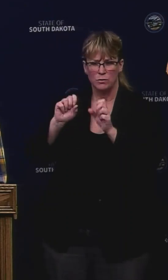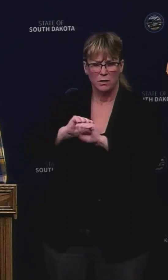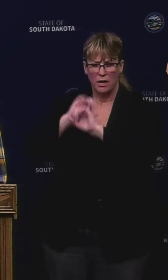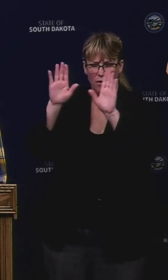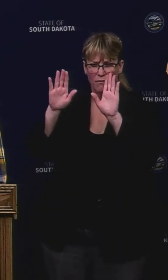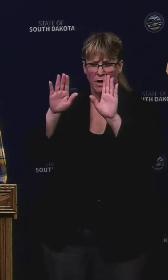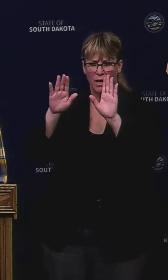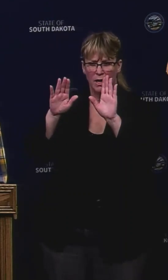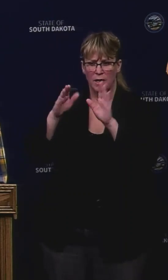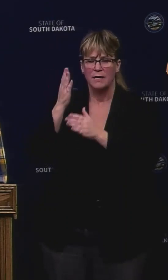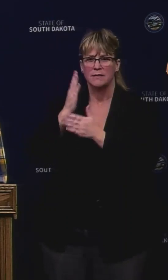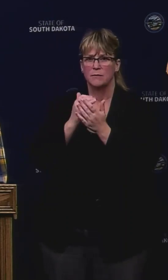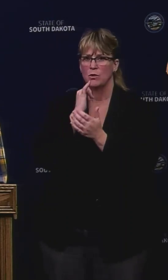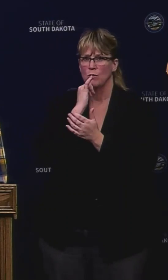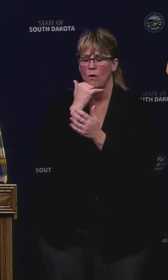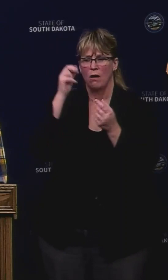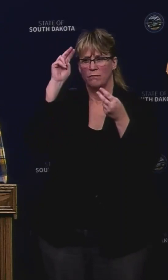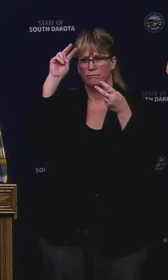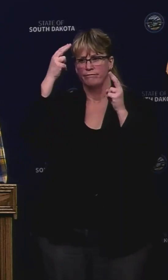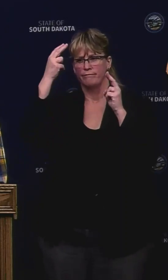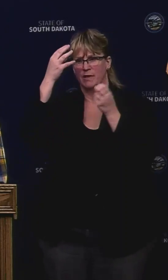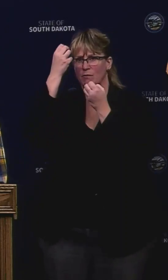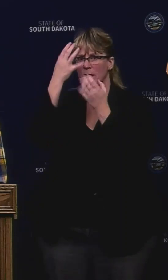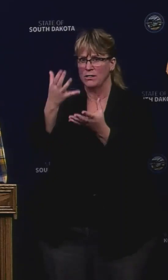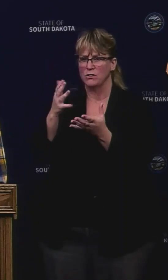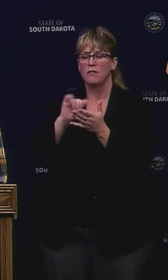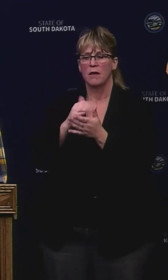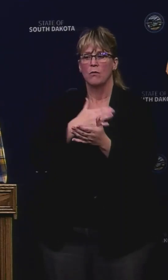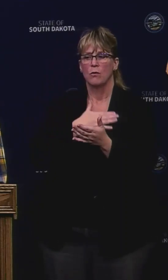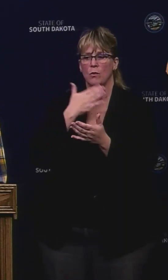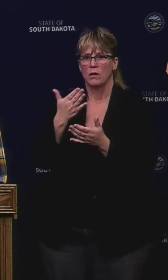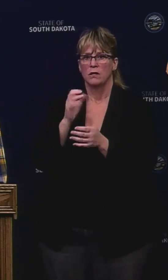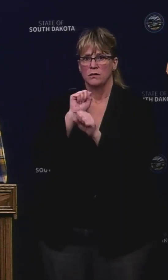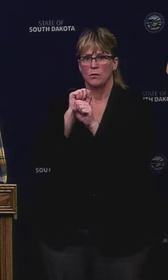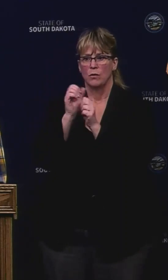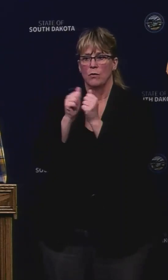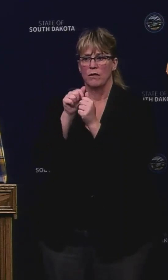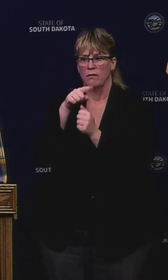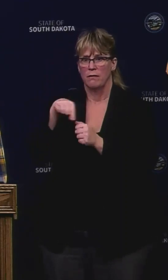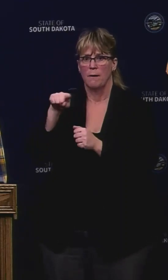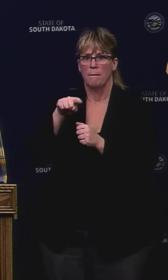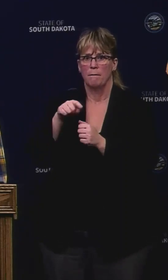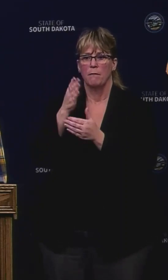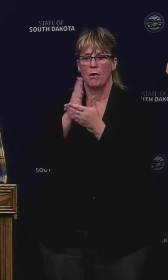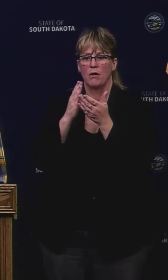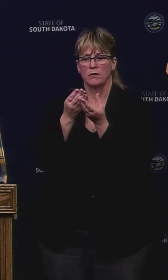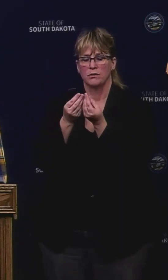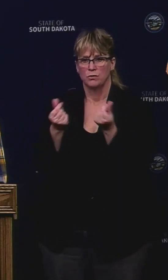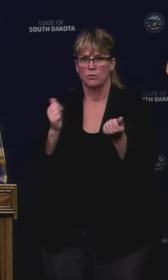some of that misinformation and making sure that they know that we're willing to be a part of the solution.